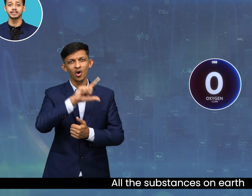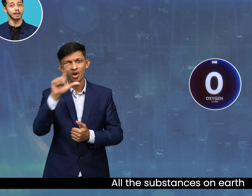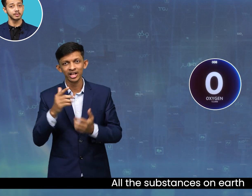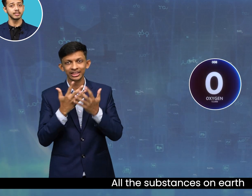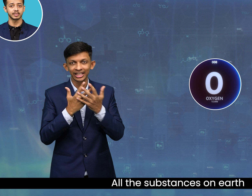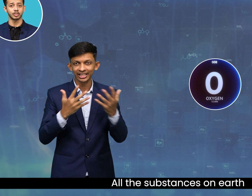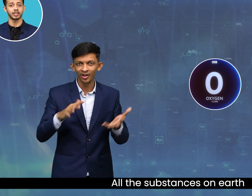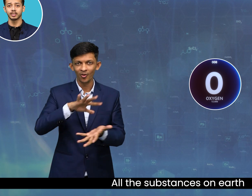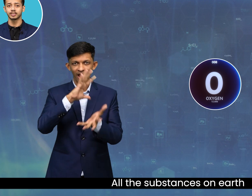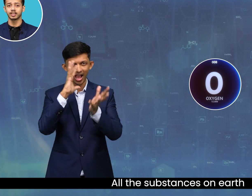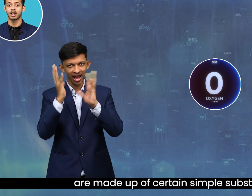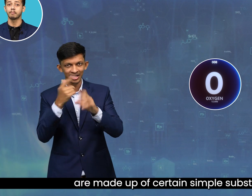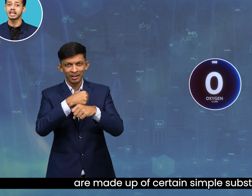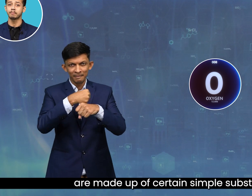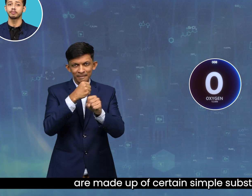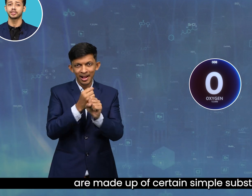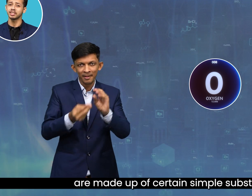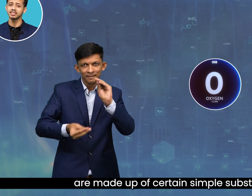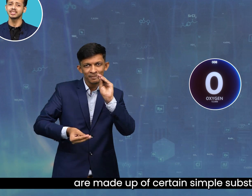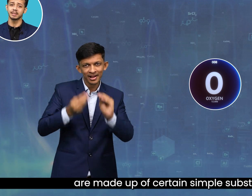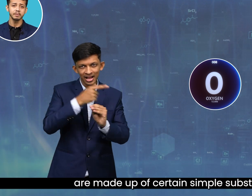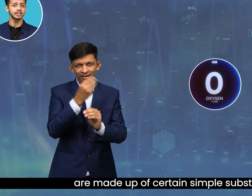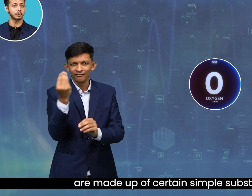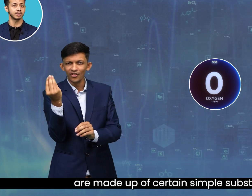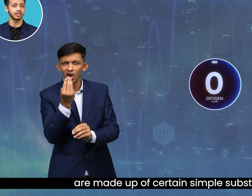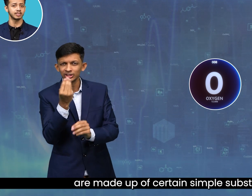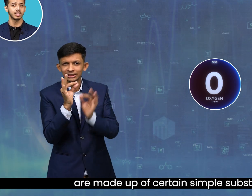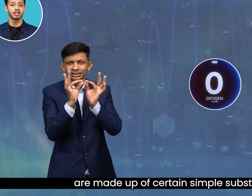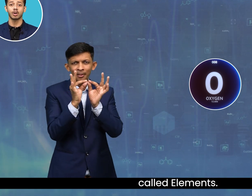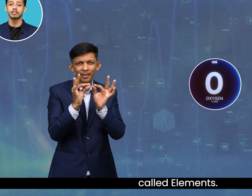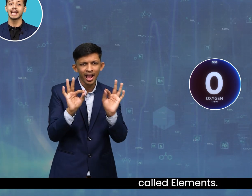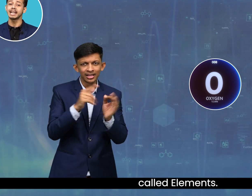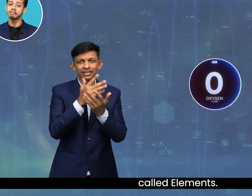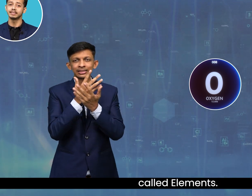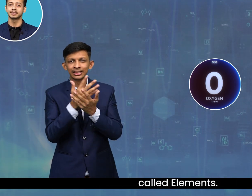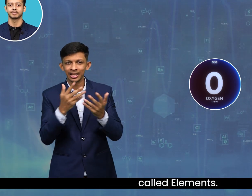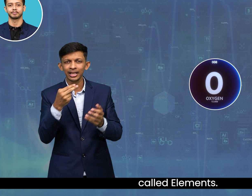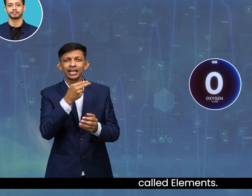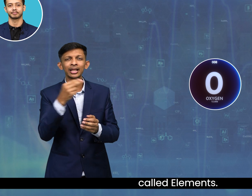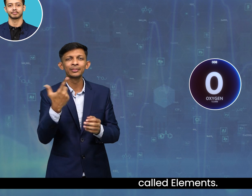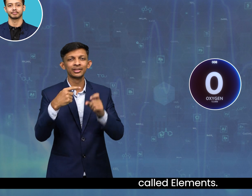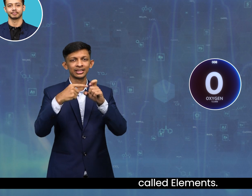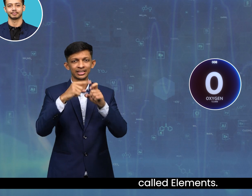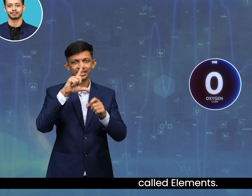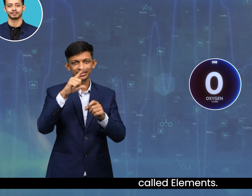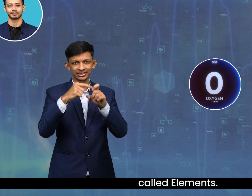All the substances on earth are made up of certain simple substances called elements.